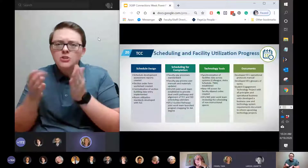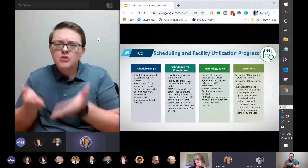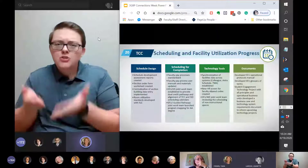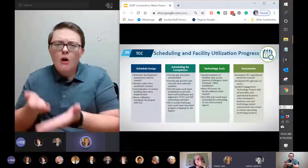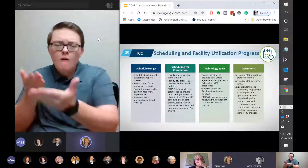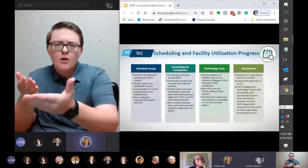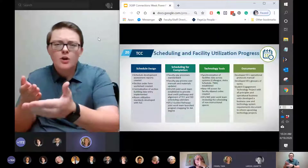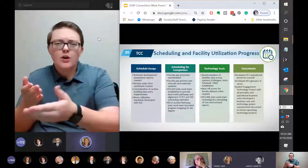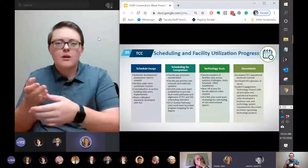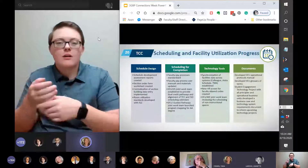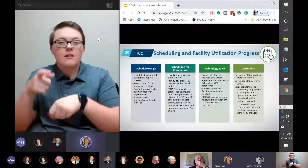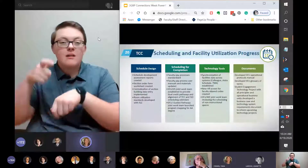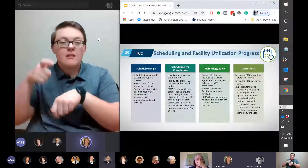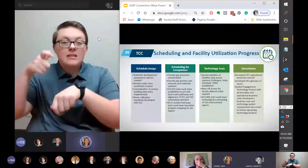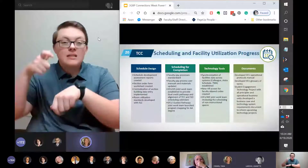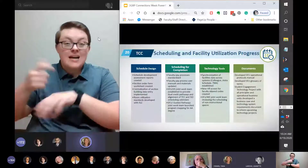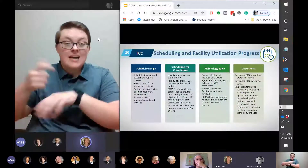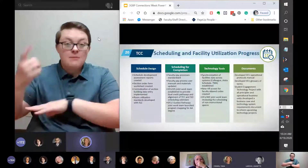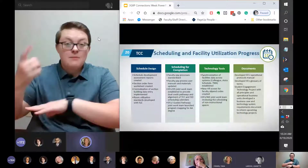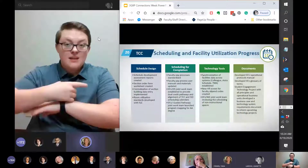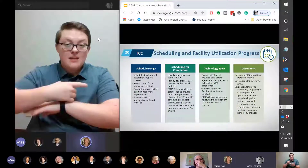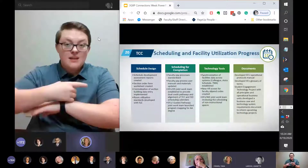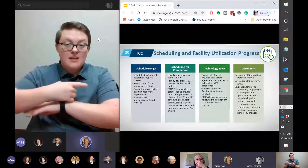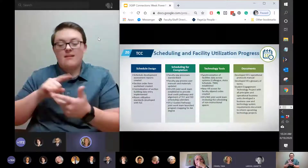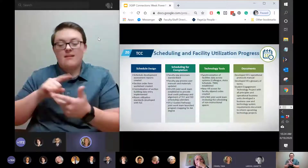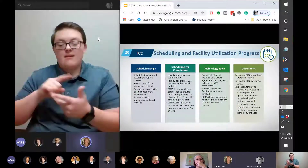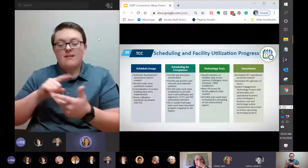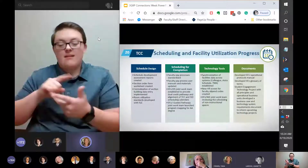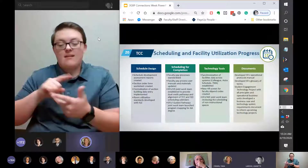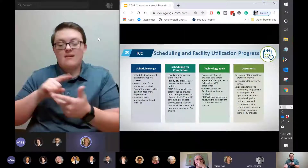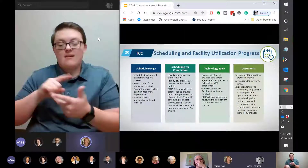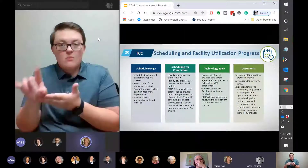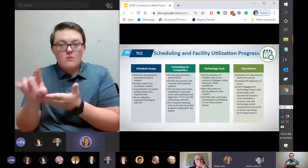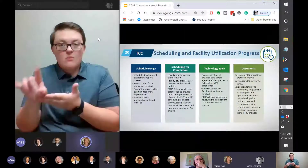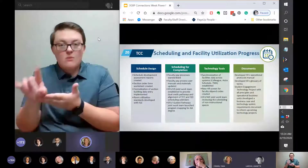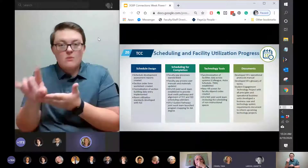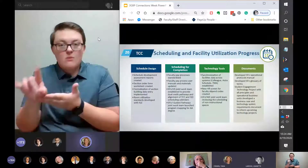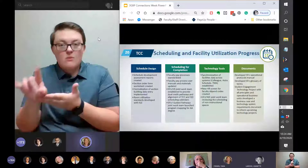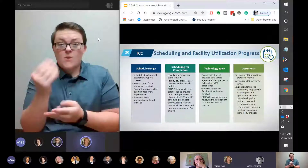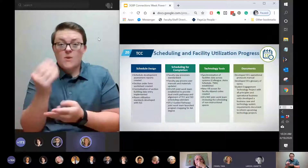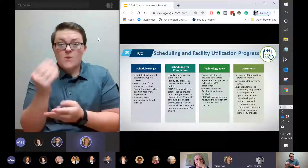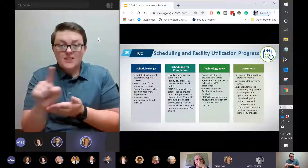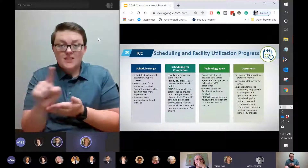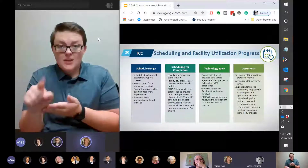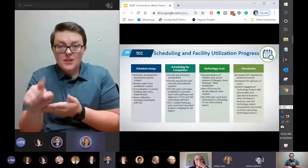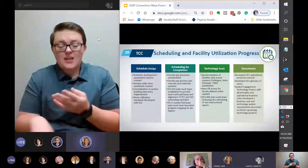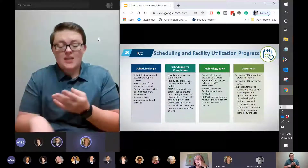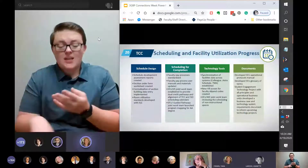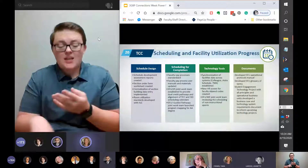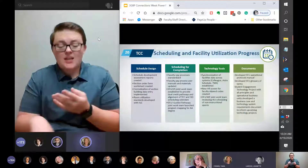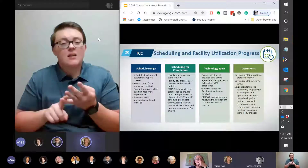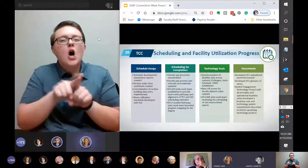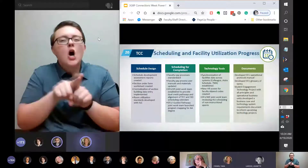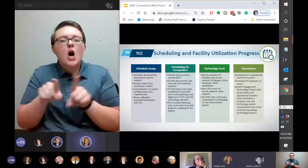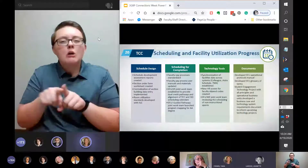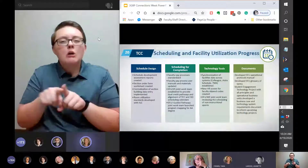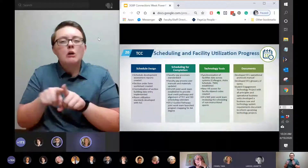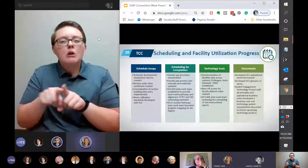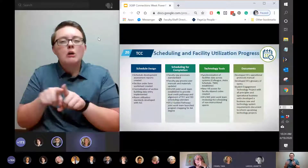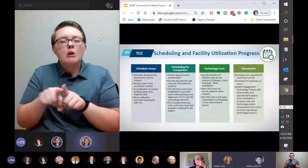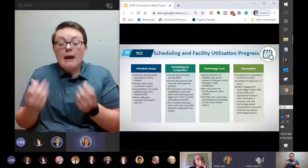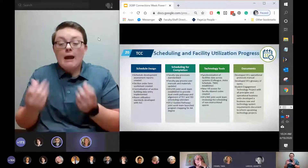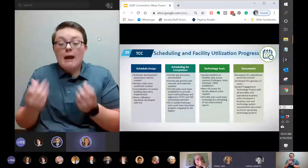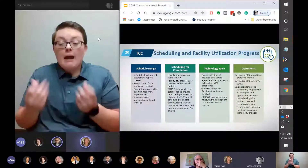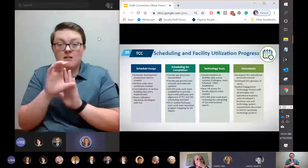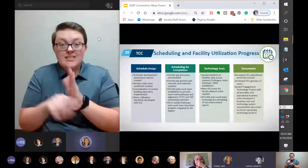by time of day, by 8-week period, by 14-week period. It also looks at the number of sections that were canceled so